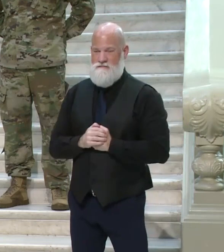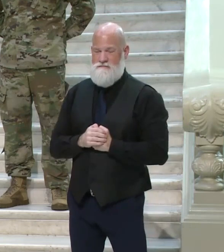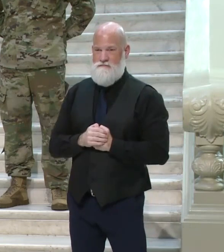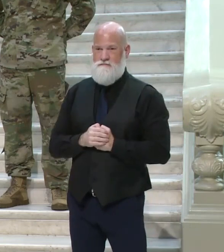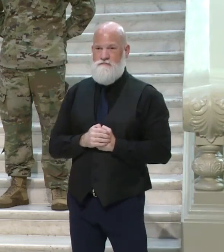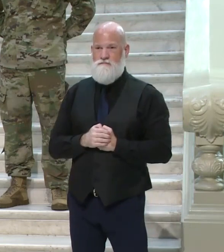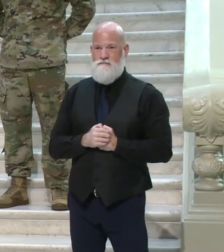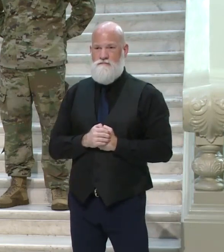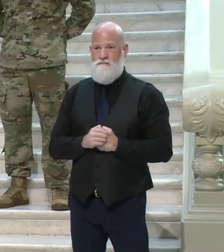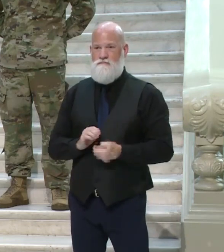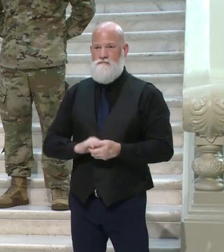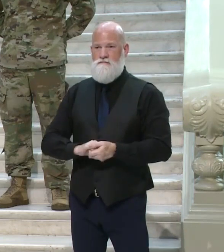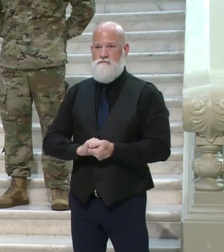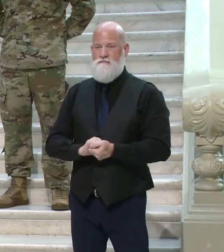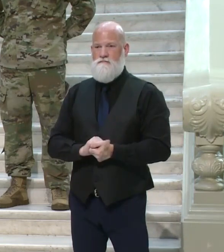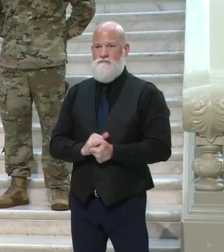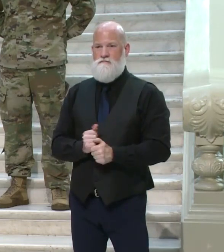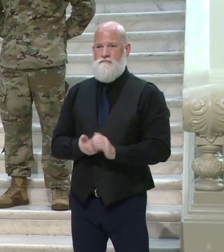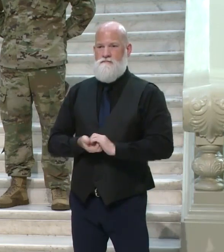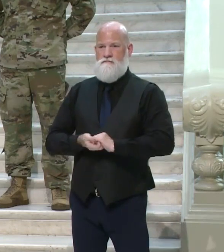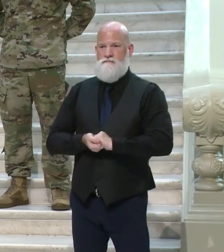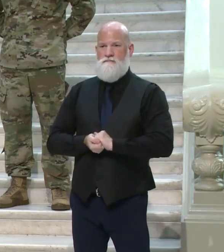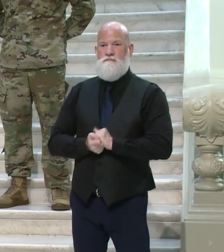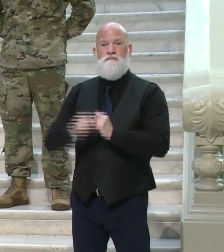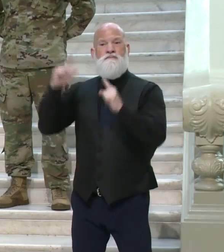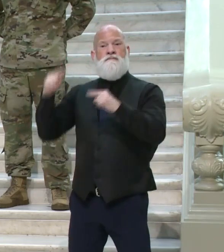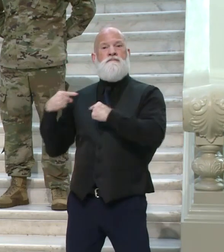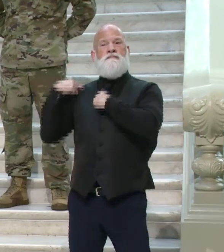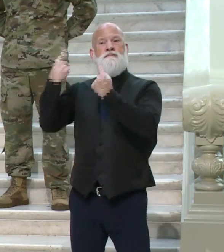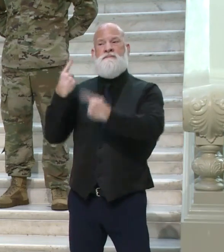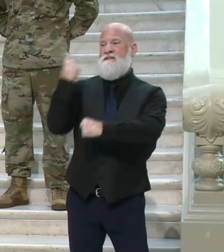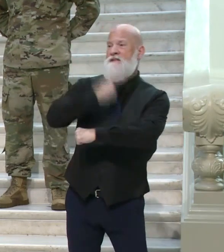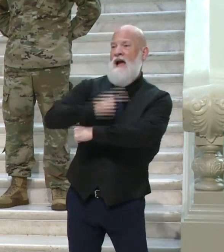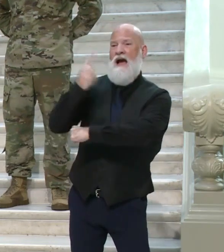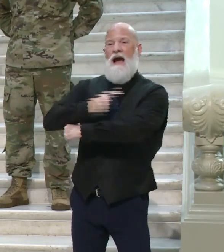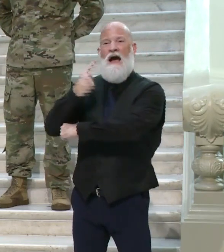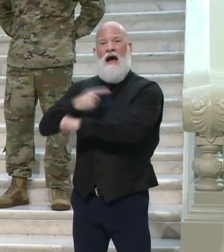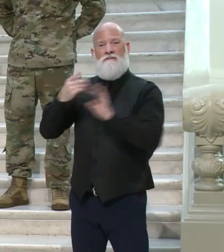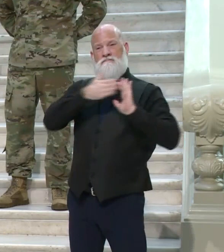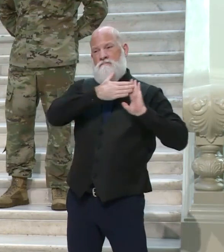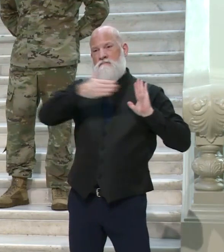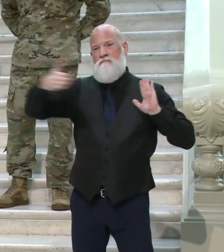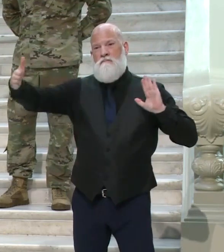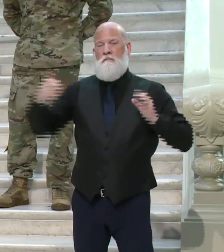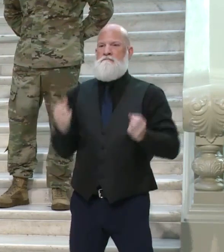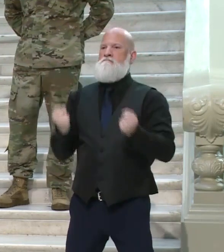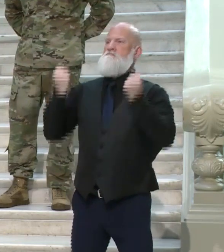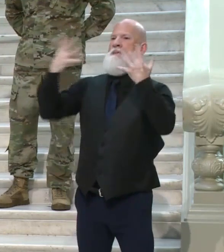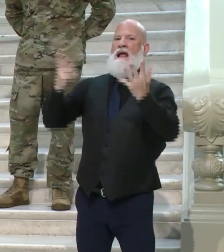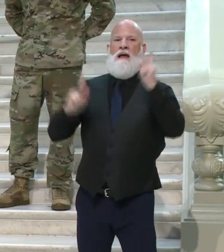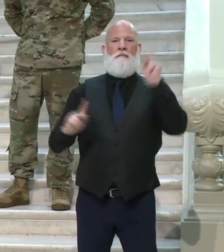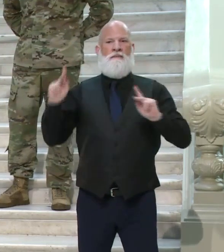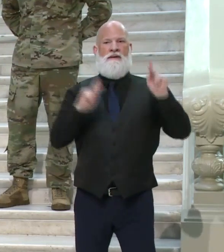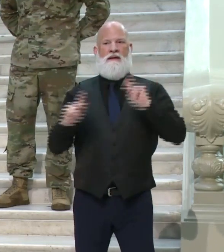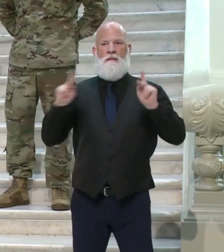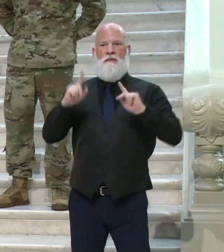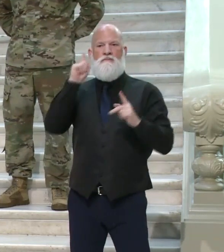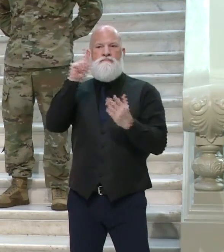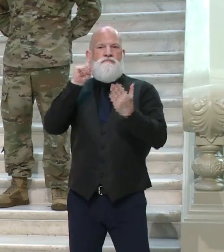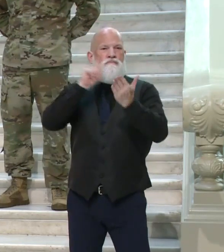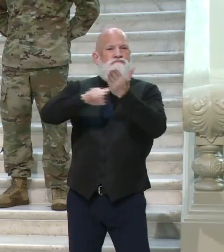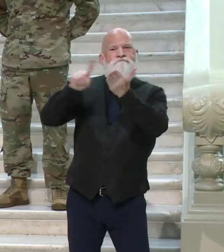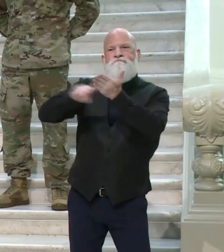COVID-19. Over the last several days, many have written about Georgia's plan to slowly